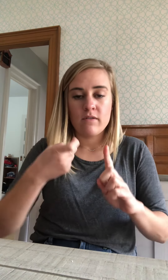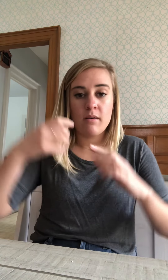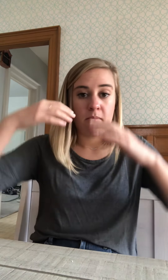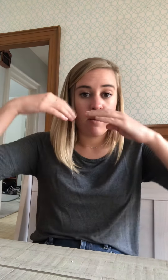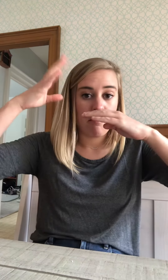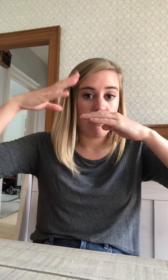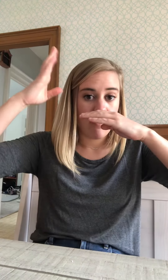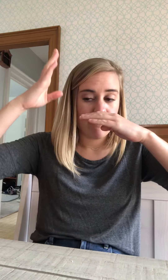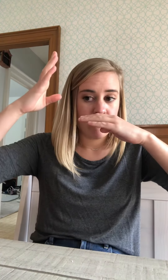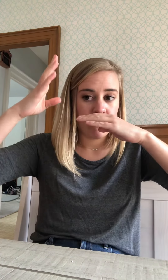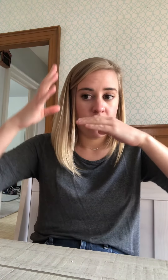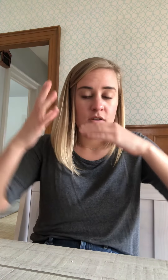it looks kind of like a denture.